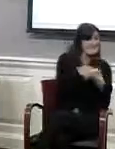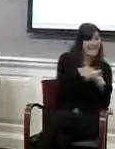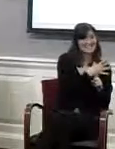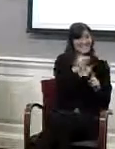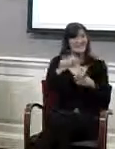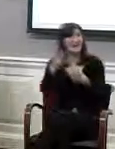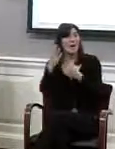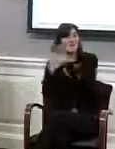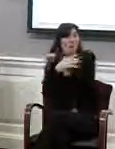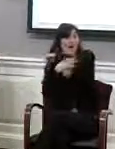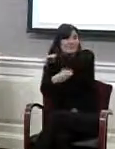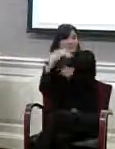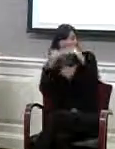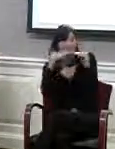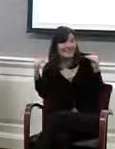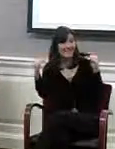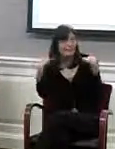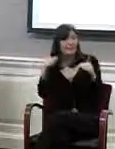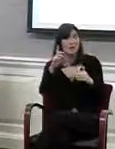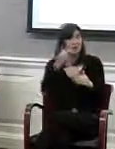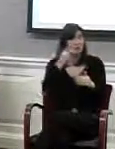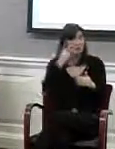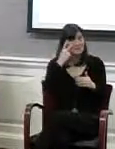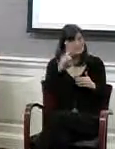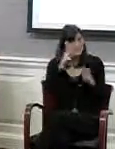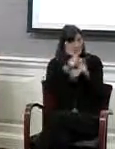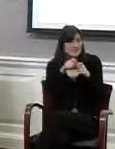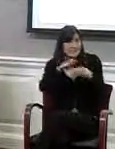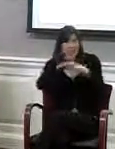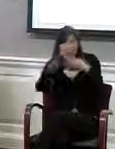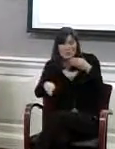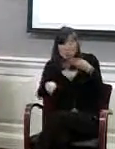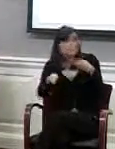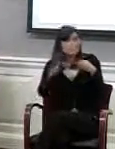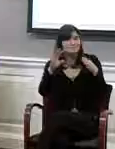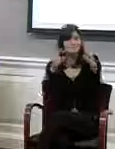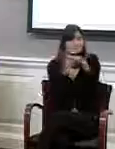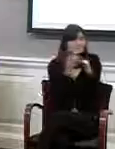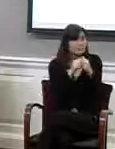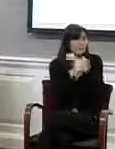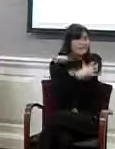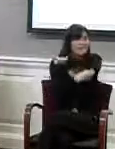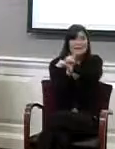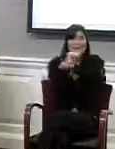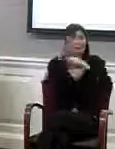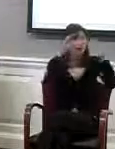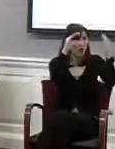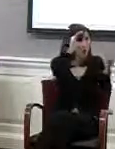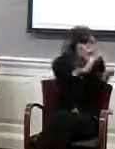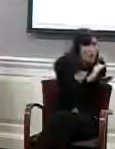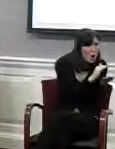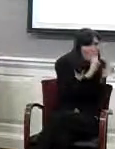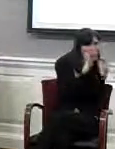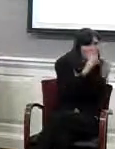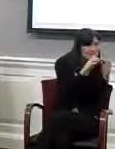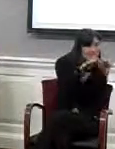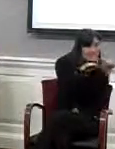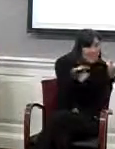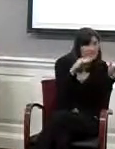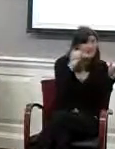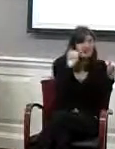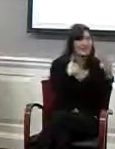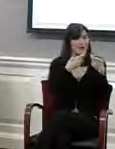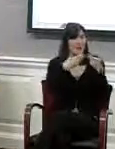between specific outcomes and specific conditions associated with poverty, such as low educational levels in large households. So stay